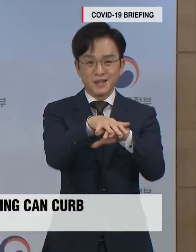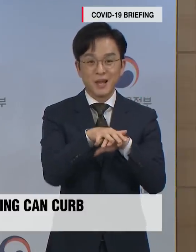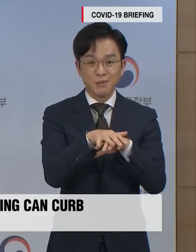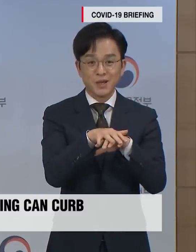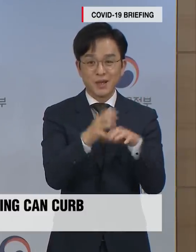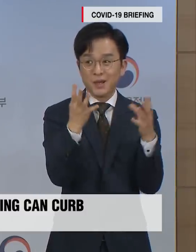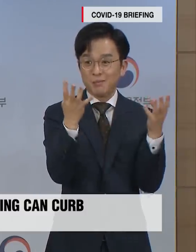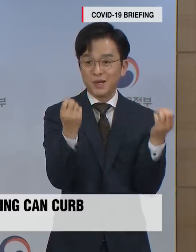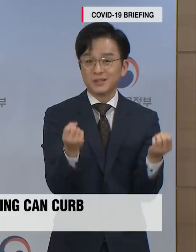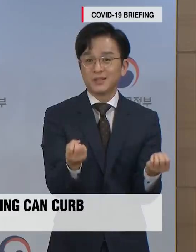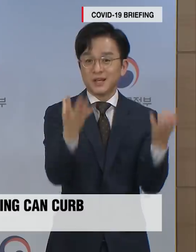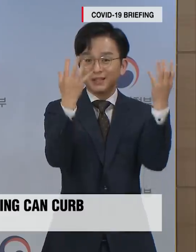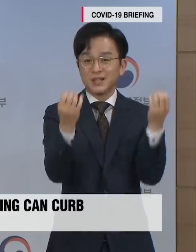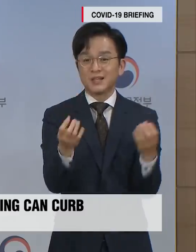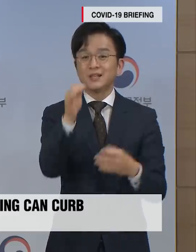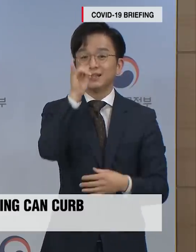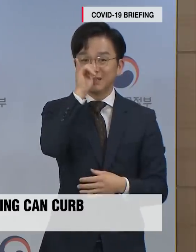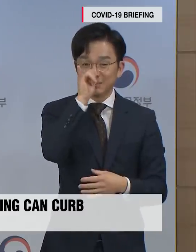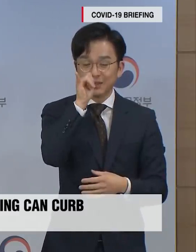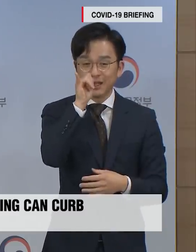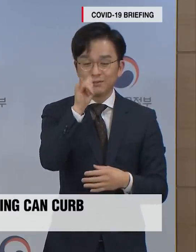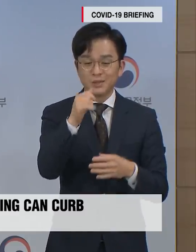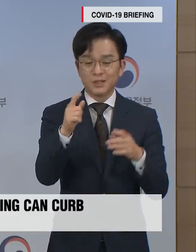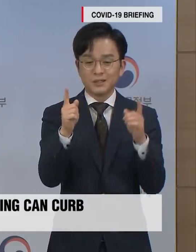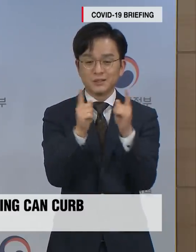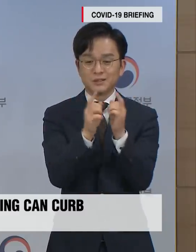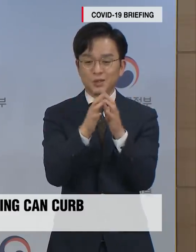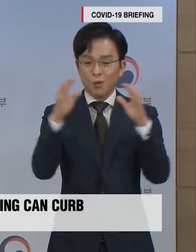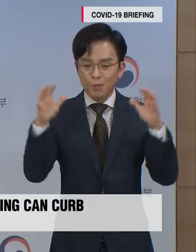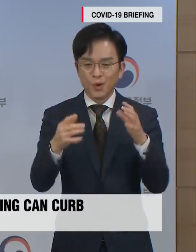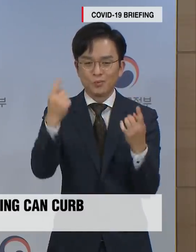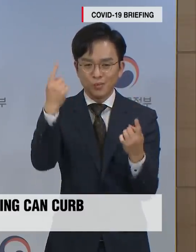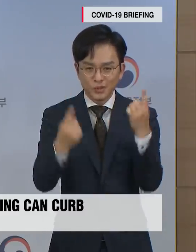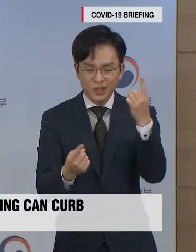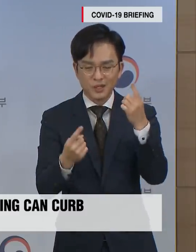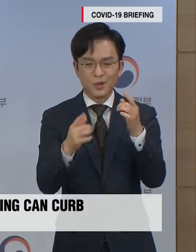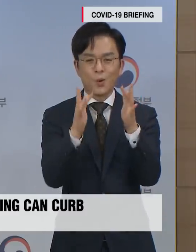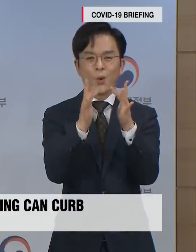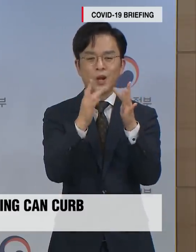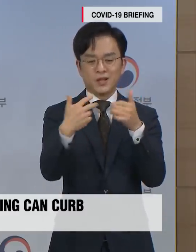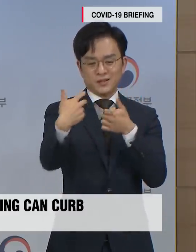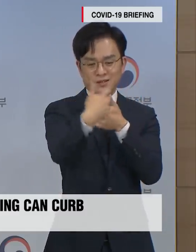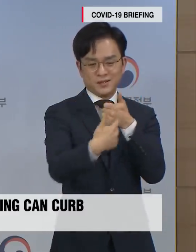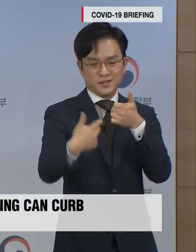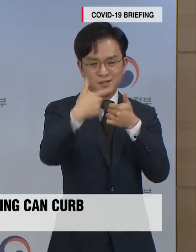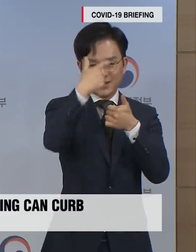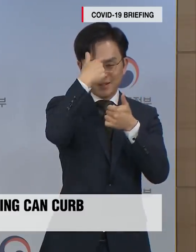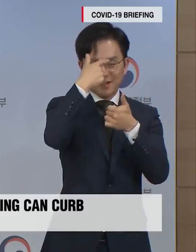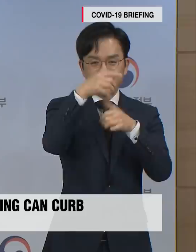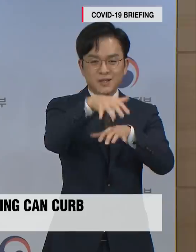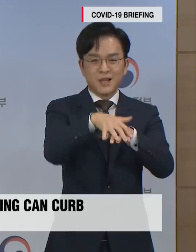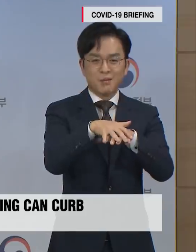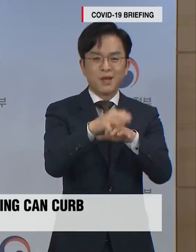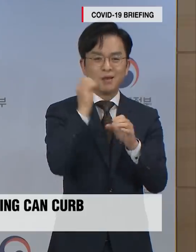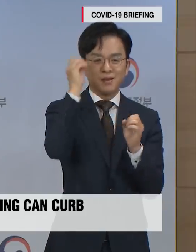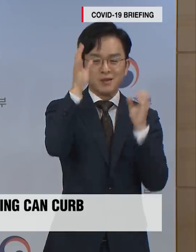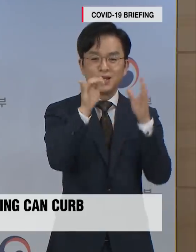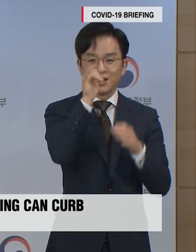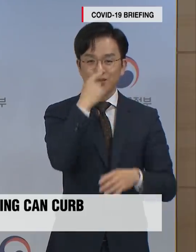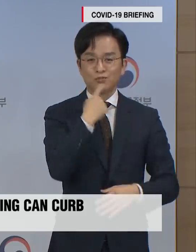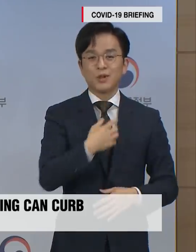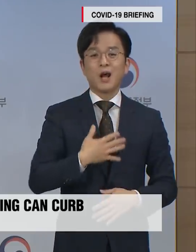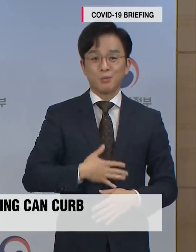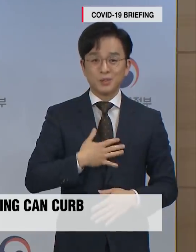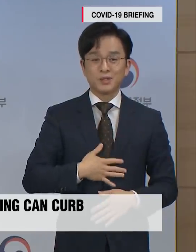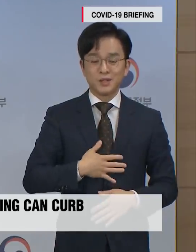facilities carrying out and participating in social distancing through online services. So a lot